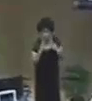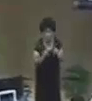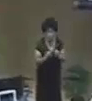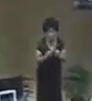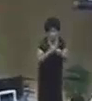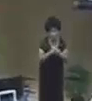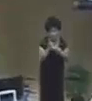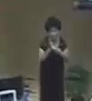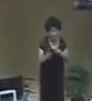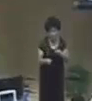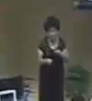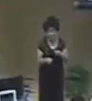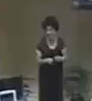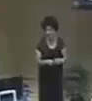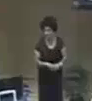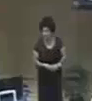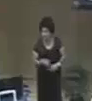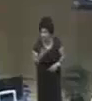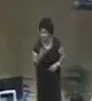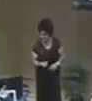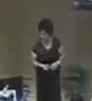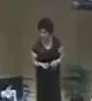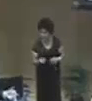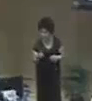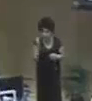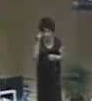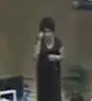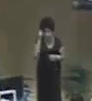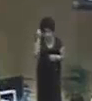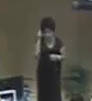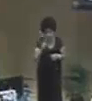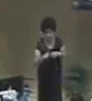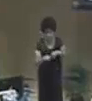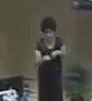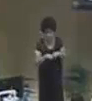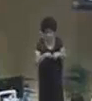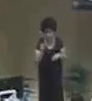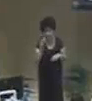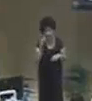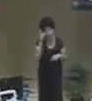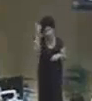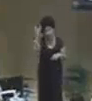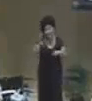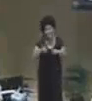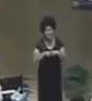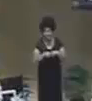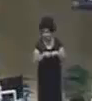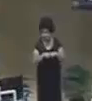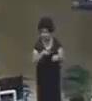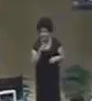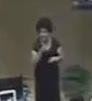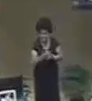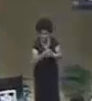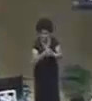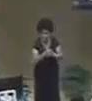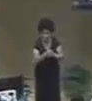Obviously, we have our other academic learning support groups, as you do, particularly if people are struggling with introductory